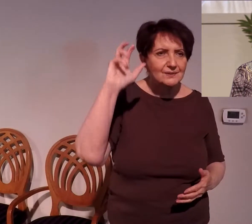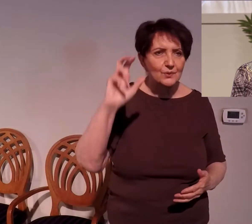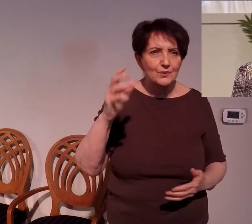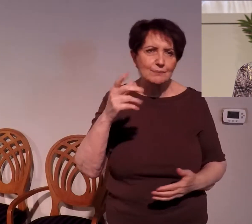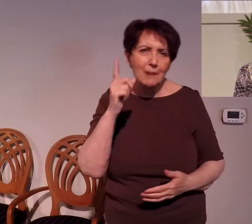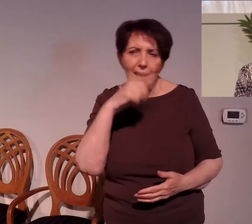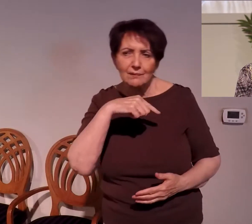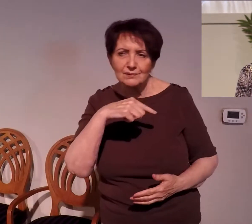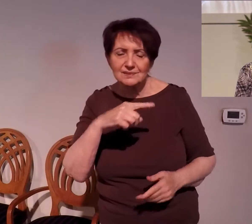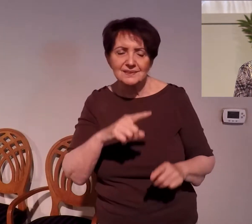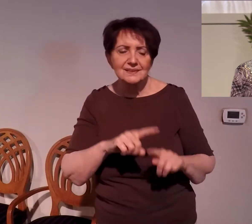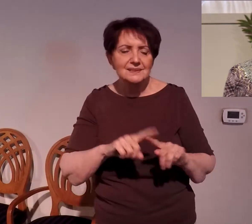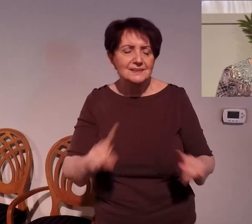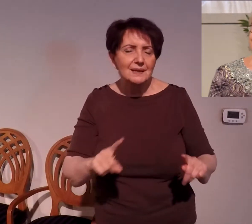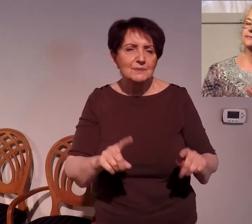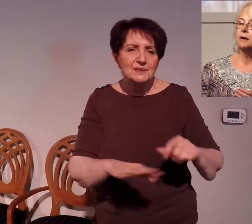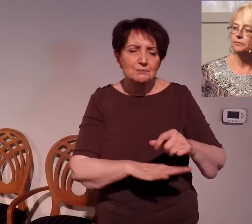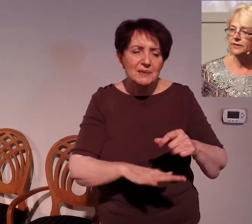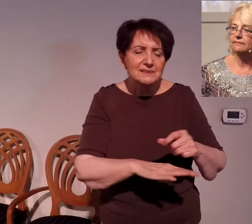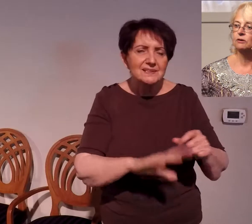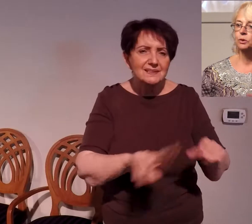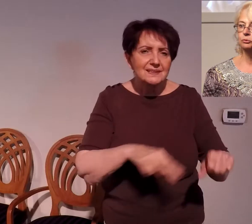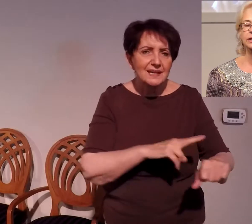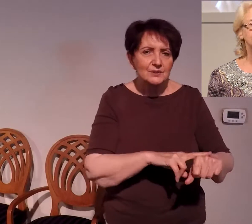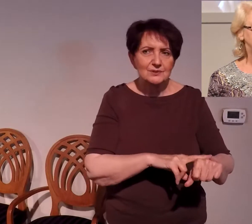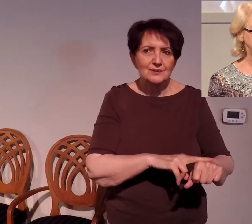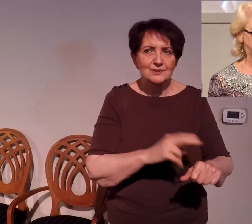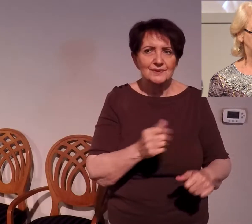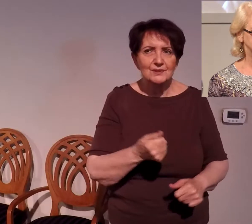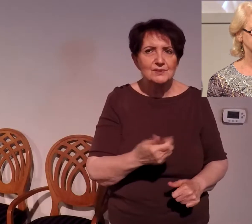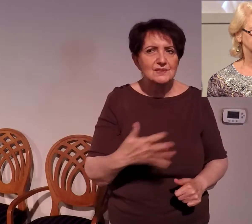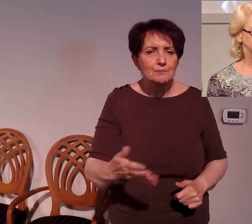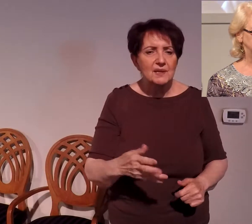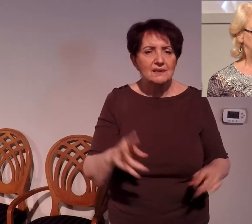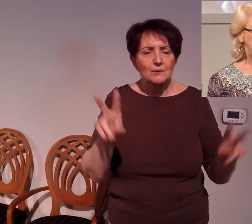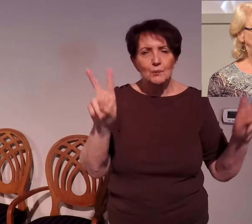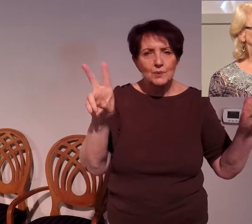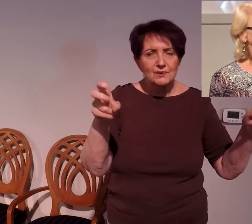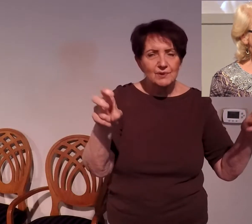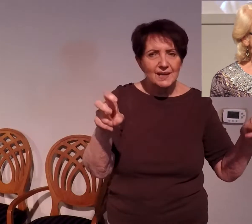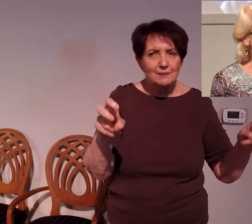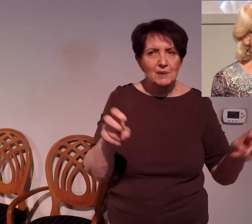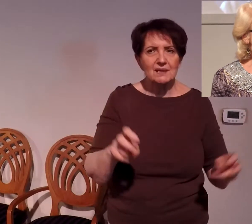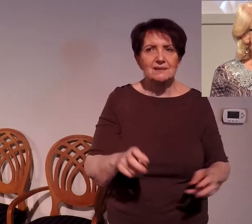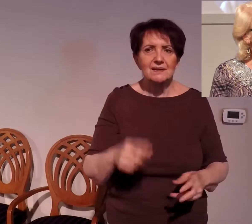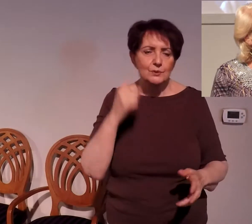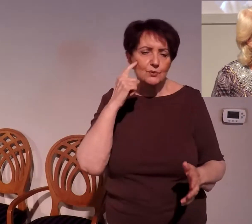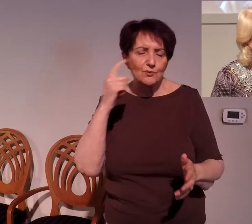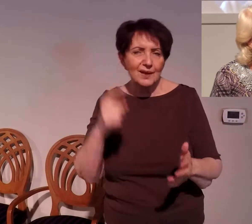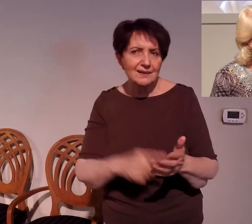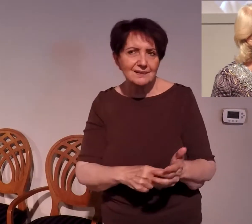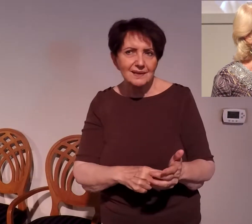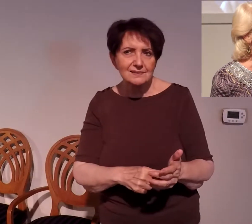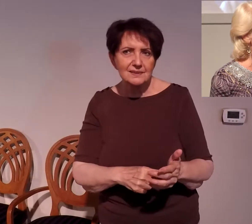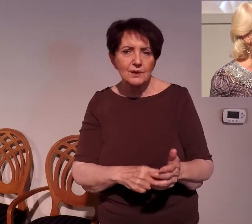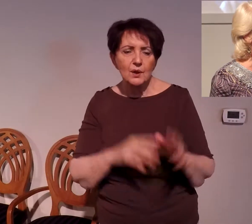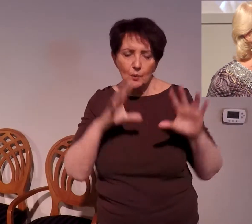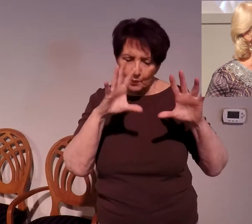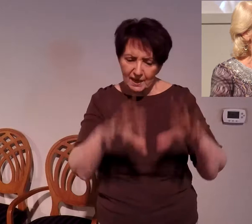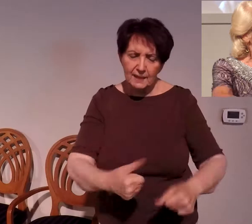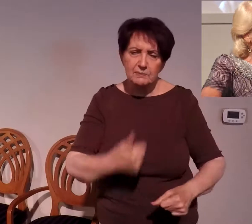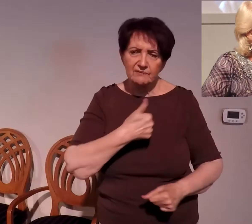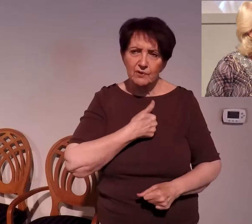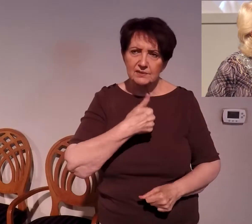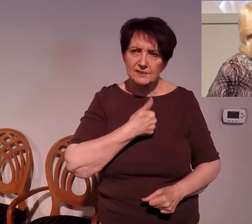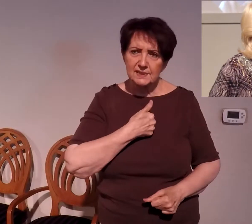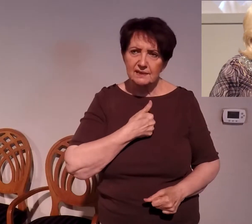essential nature? And there is something that when we name it, and we recognize it, that we claim it for